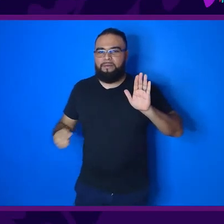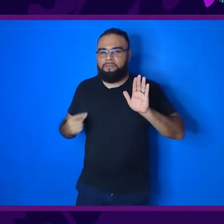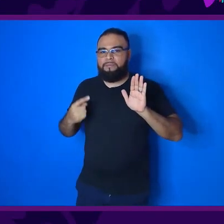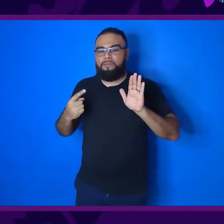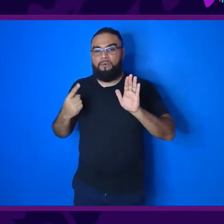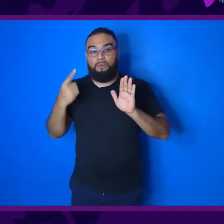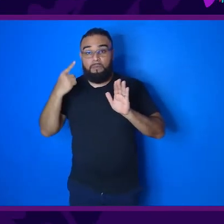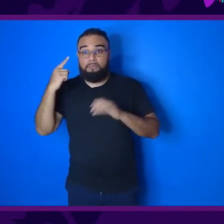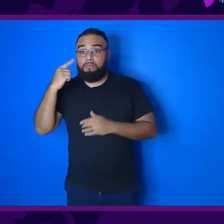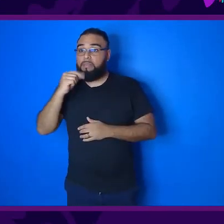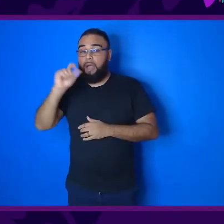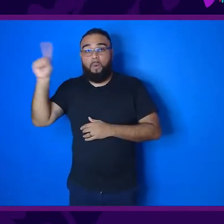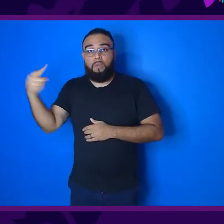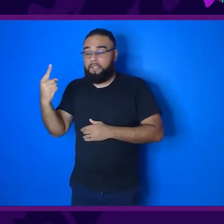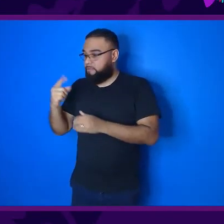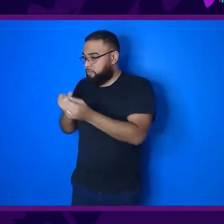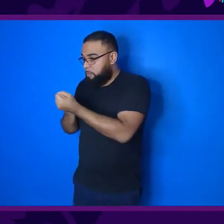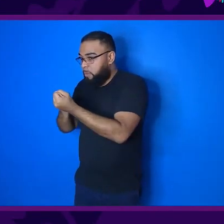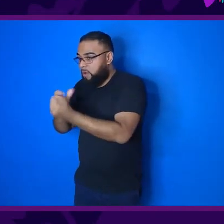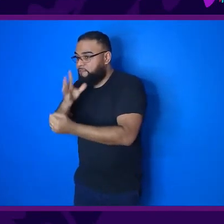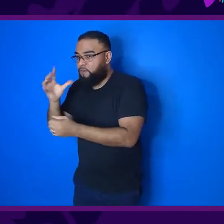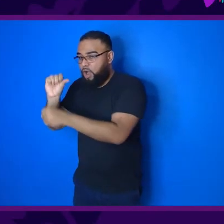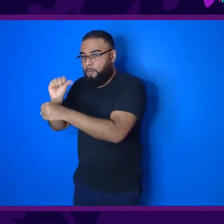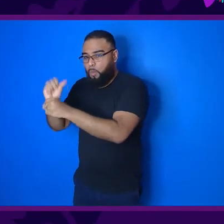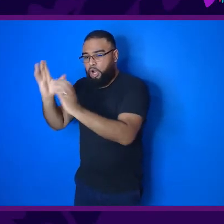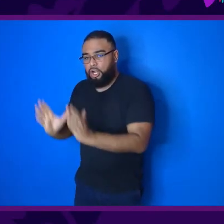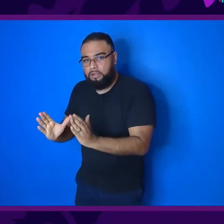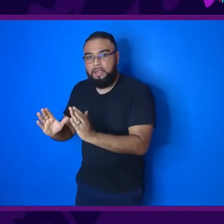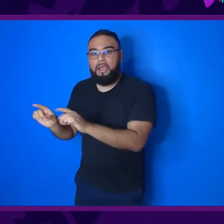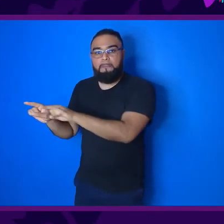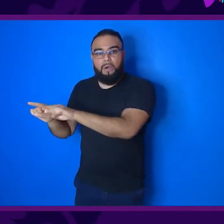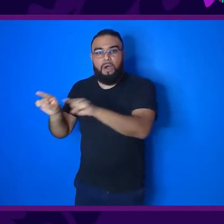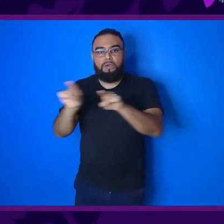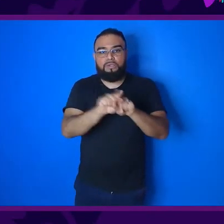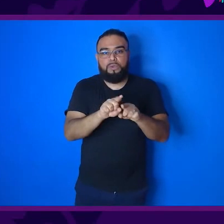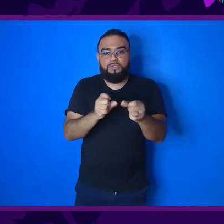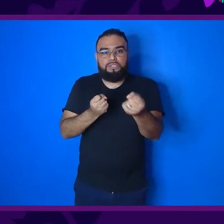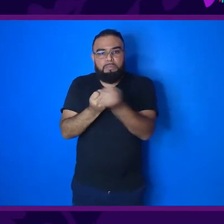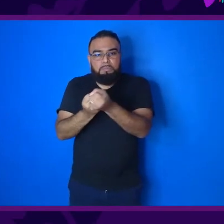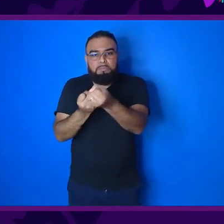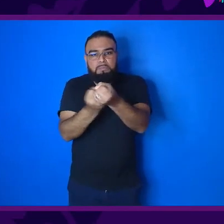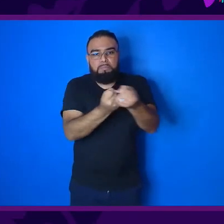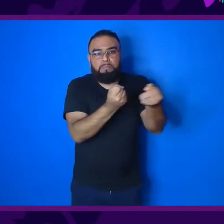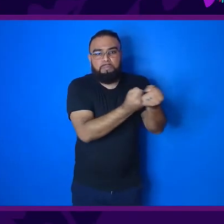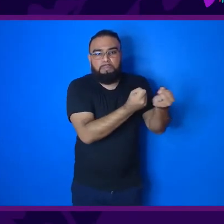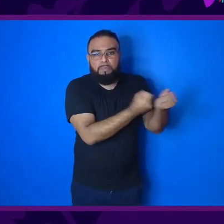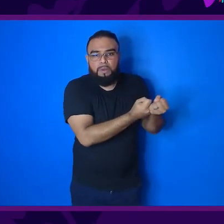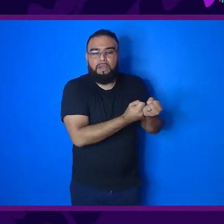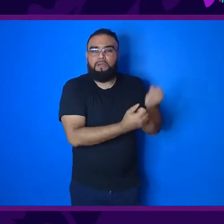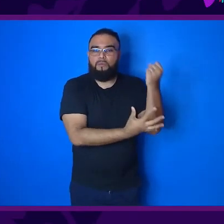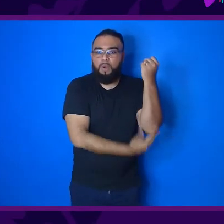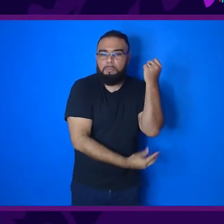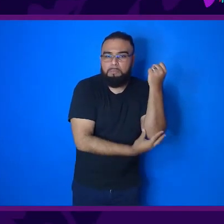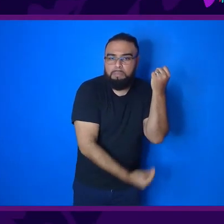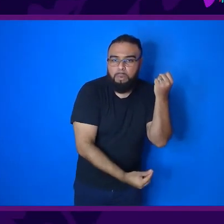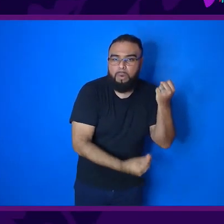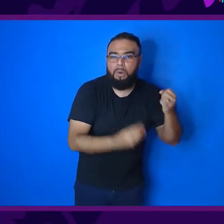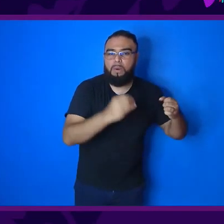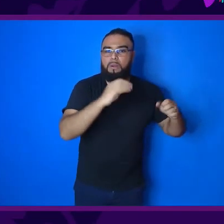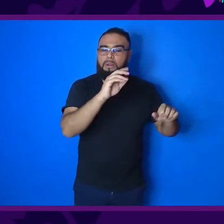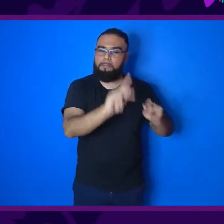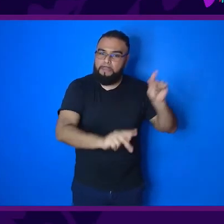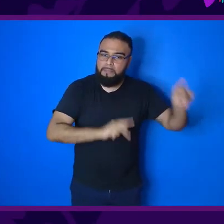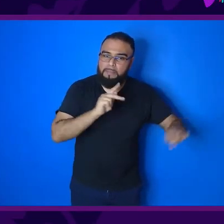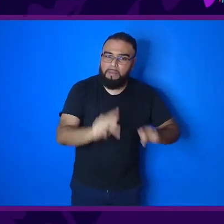farm workers, not only can you be someone that's working for the least of these and for poor people and talking about